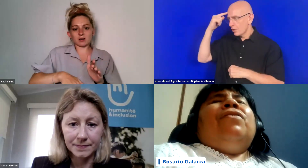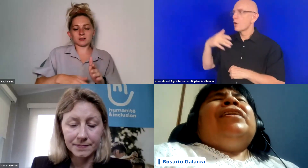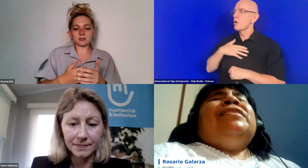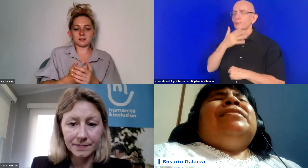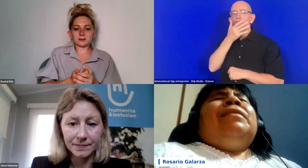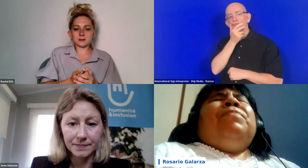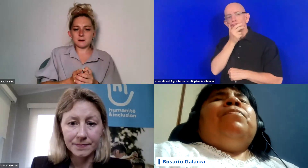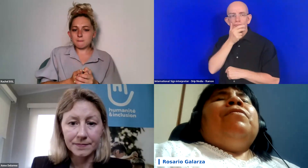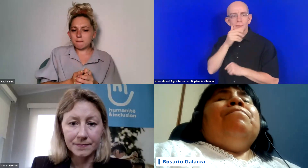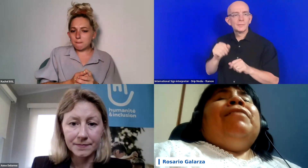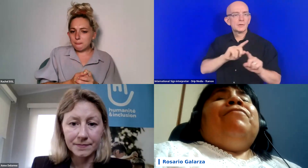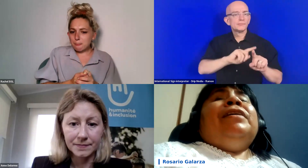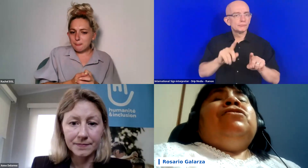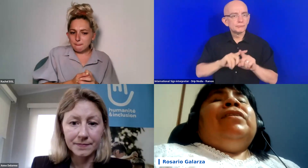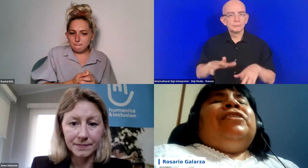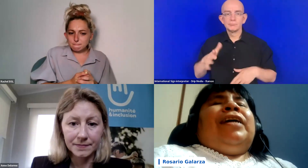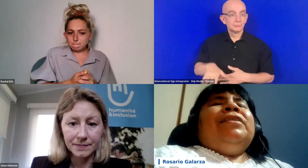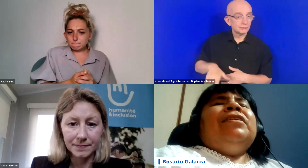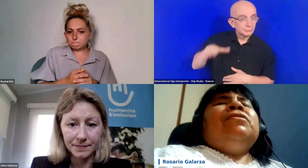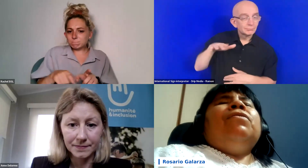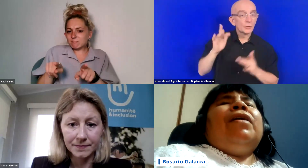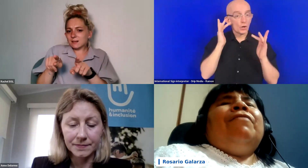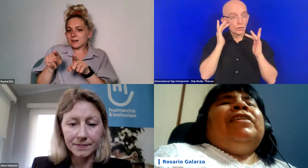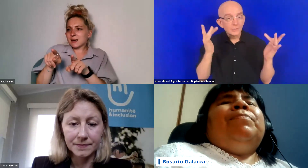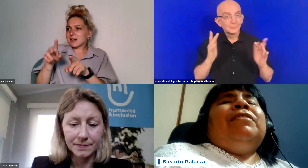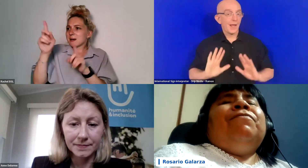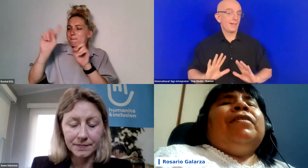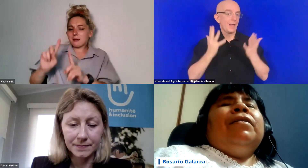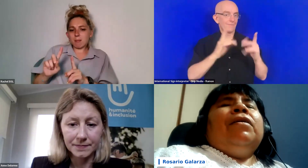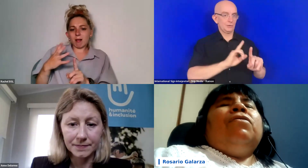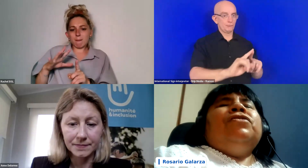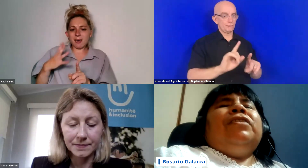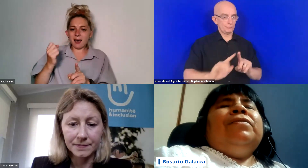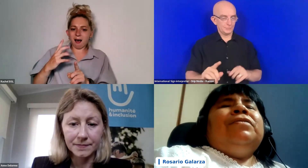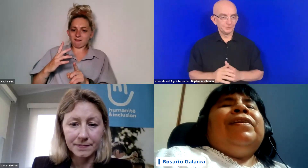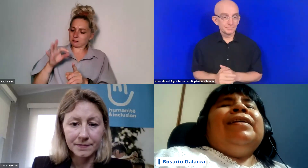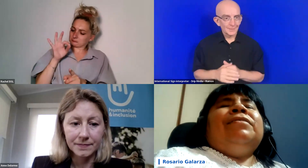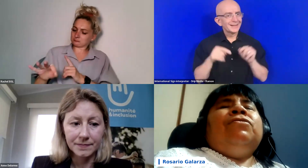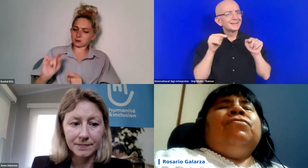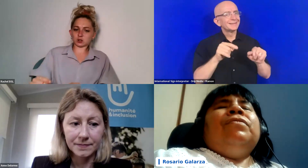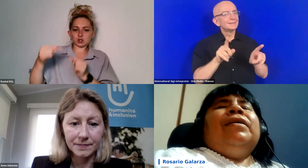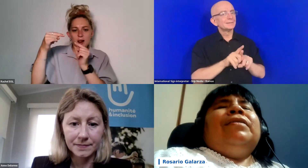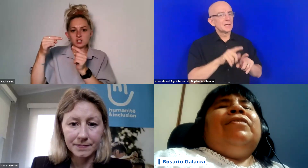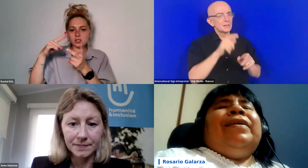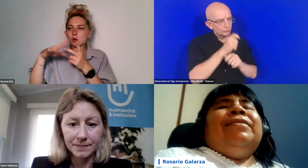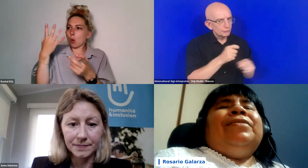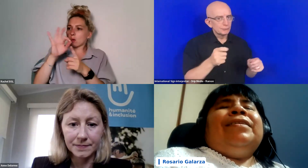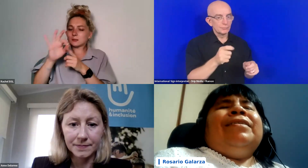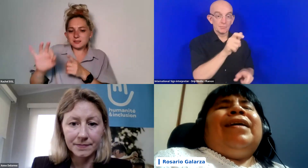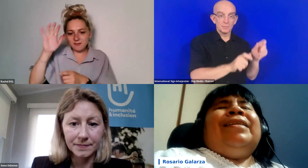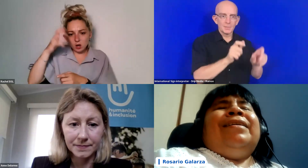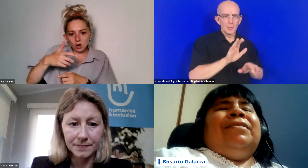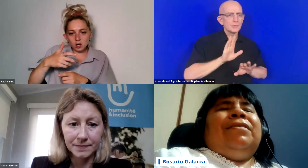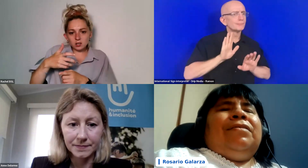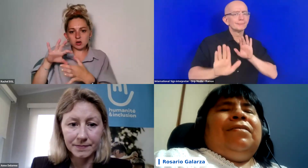It acknowledges that people may face unique challenges or have specific concerns related to their